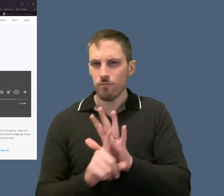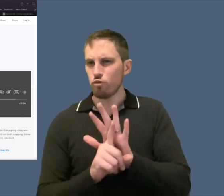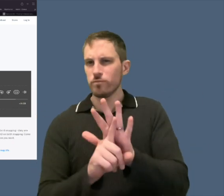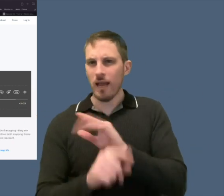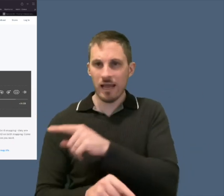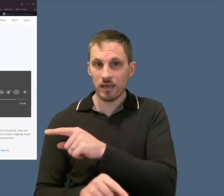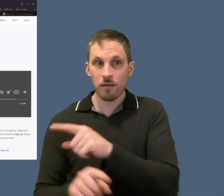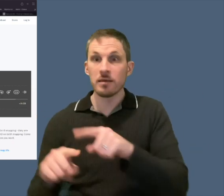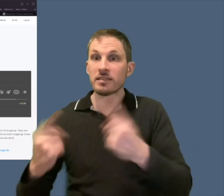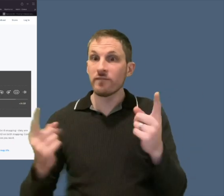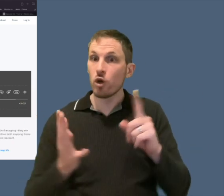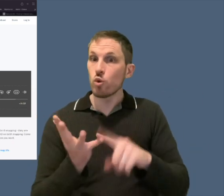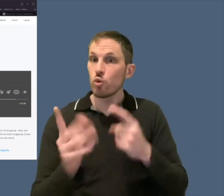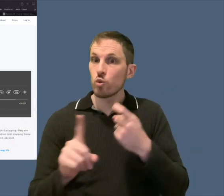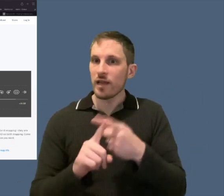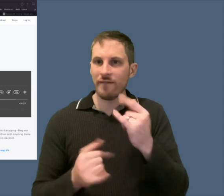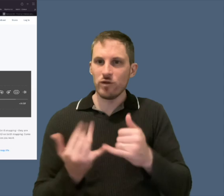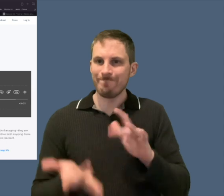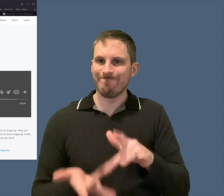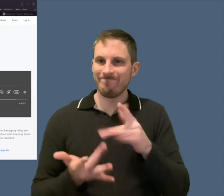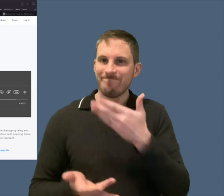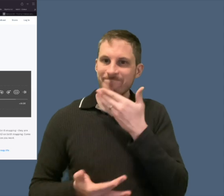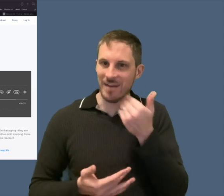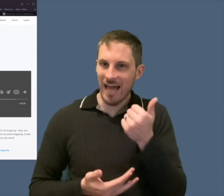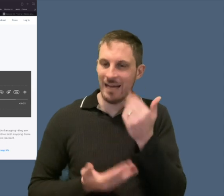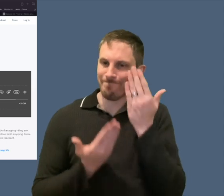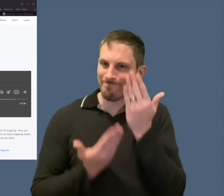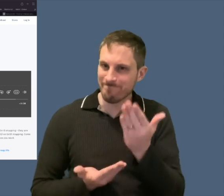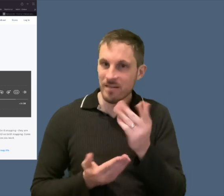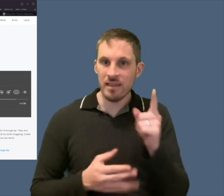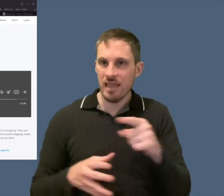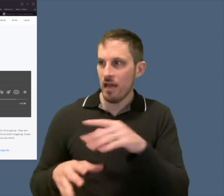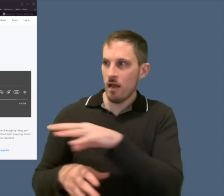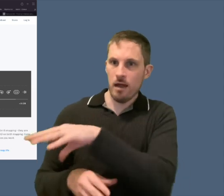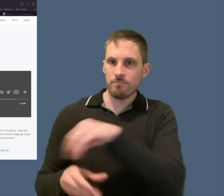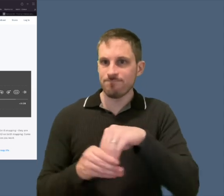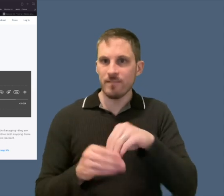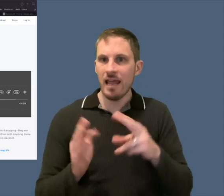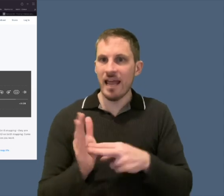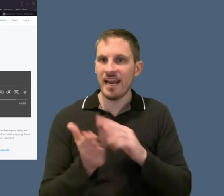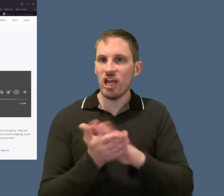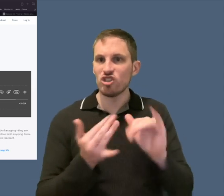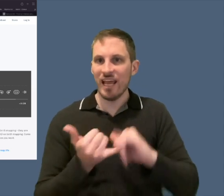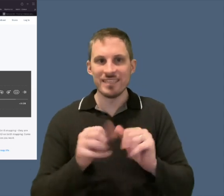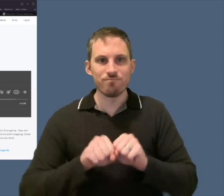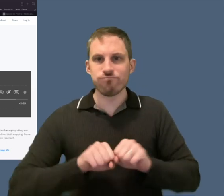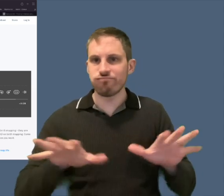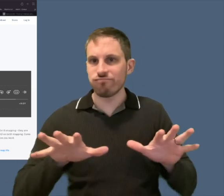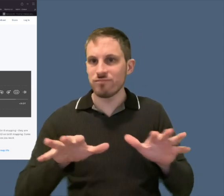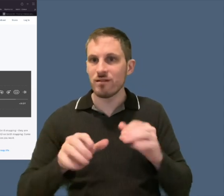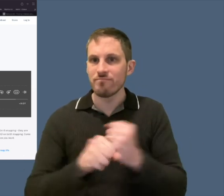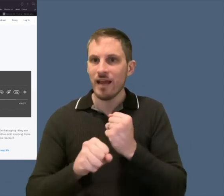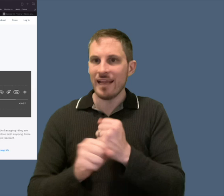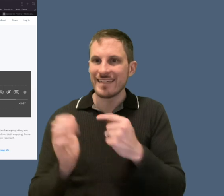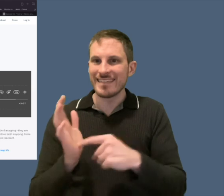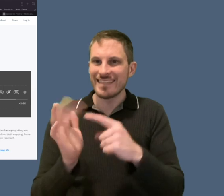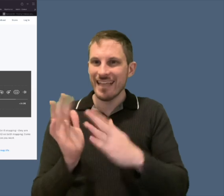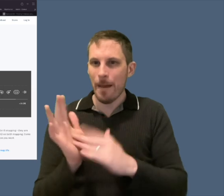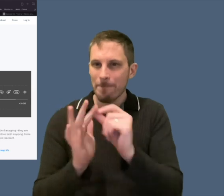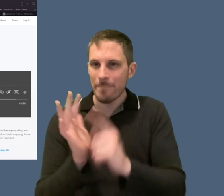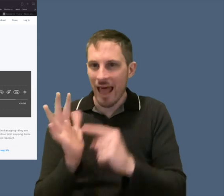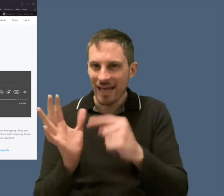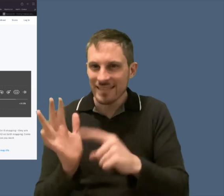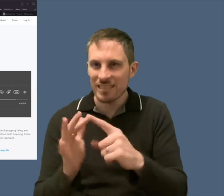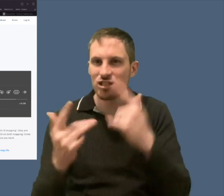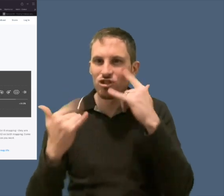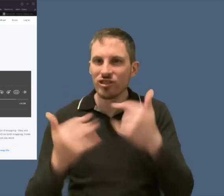the UK, where they're ever so polite, they absorbed it into the NHS and created templates and checklists. And